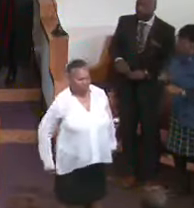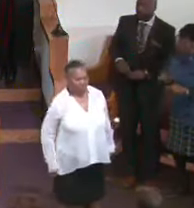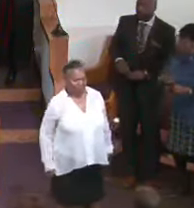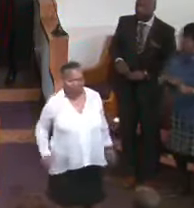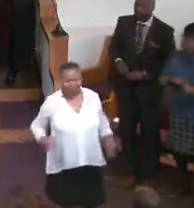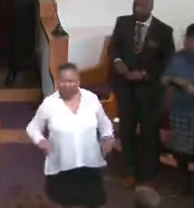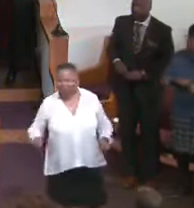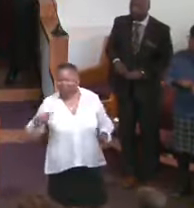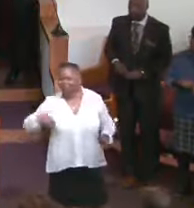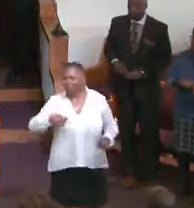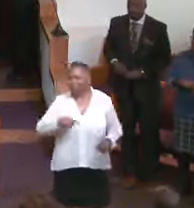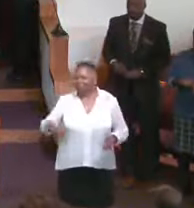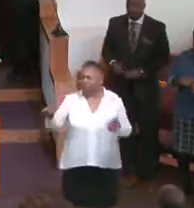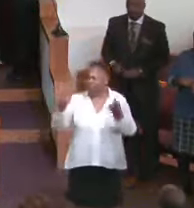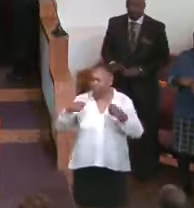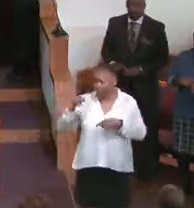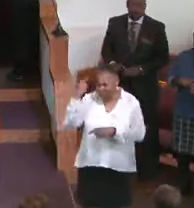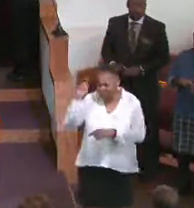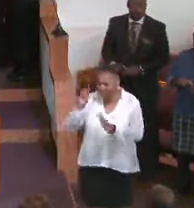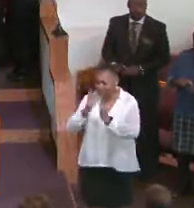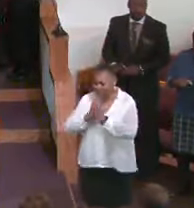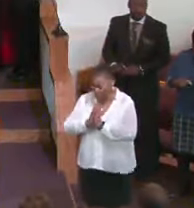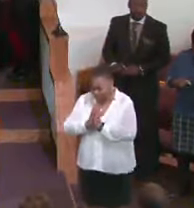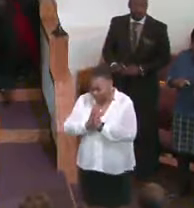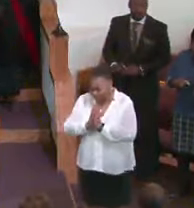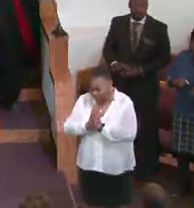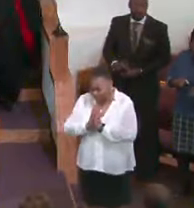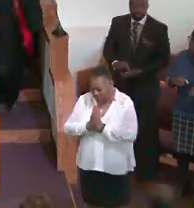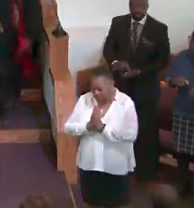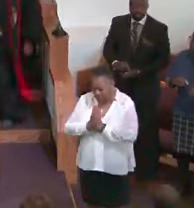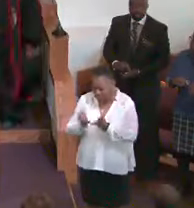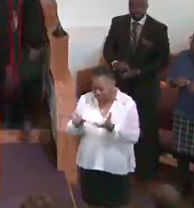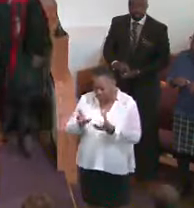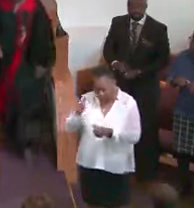Come for prayer. We want to keep